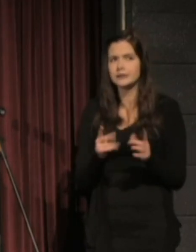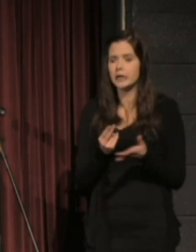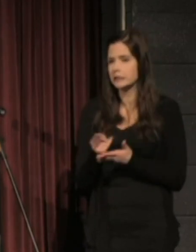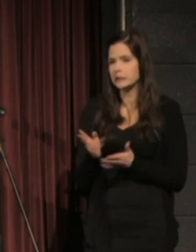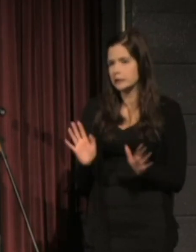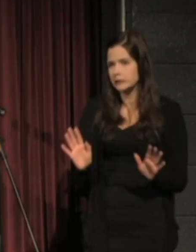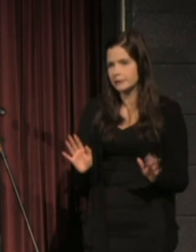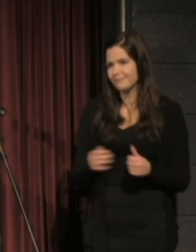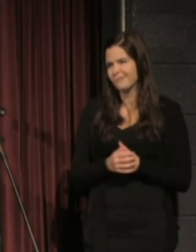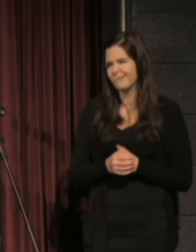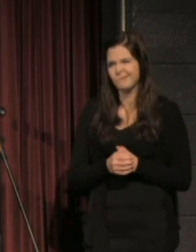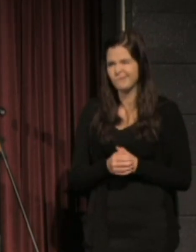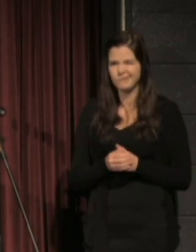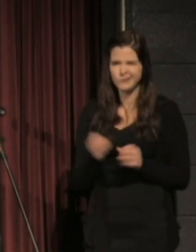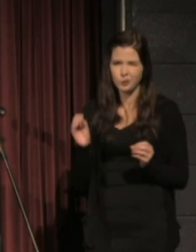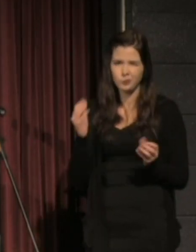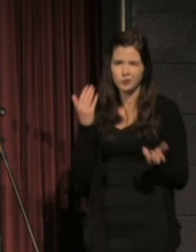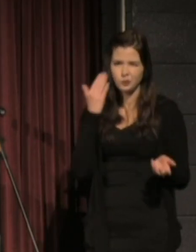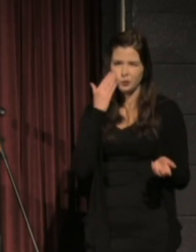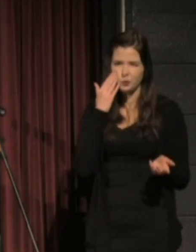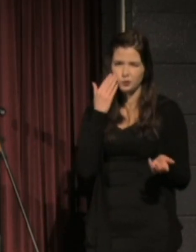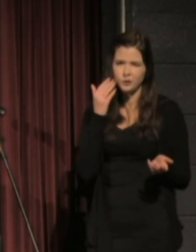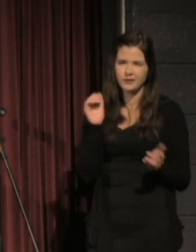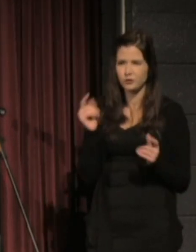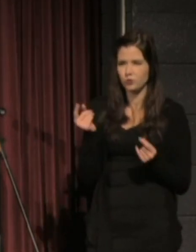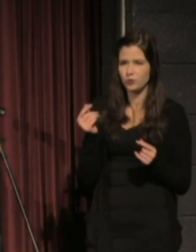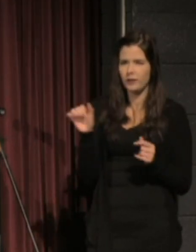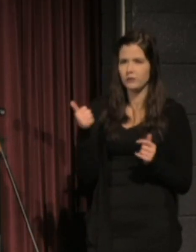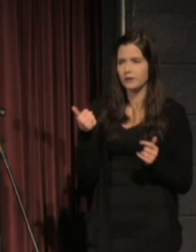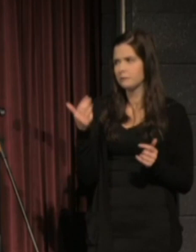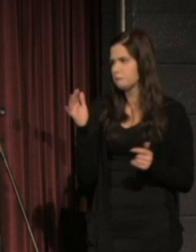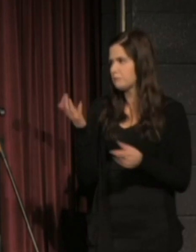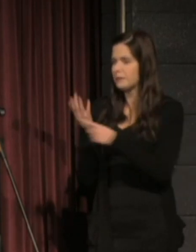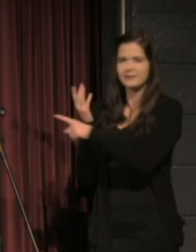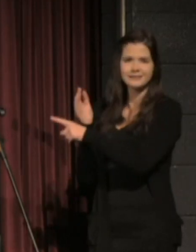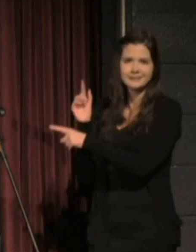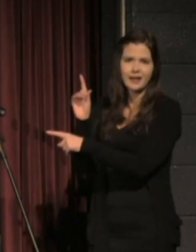honest, nobody really knows what an actuary does outside of probably Dan Johnson.